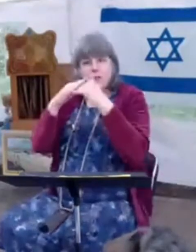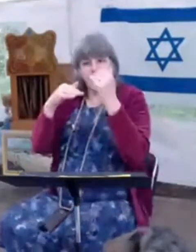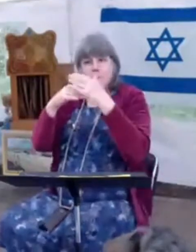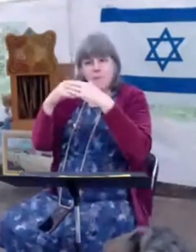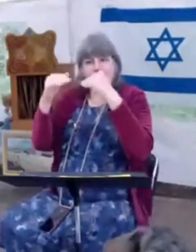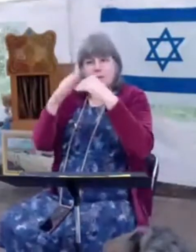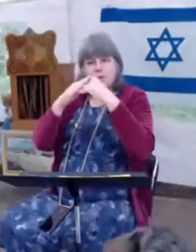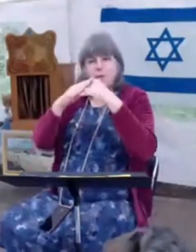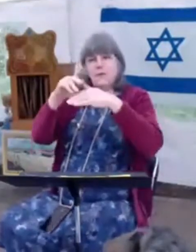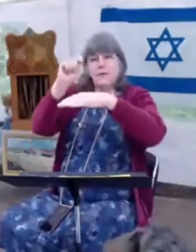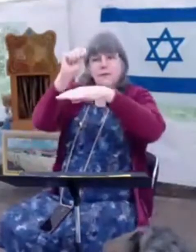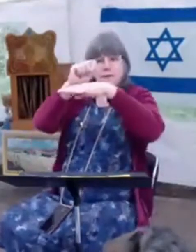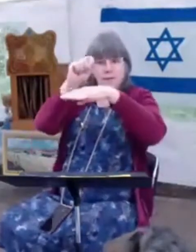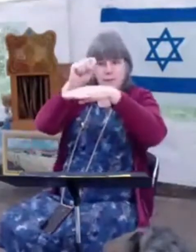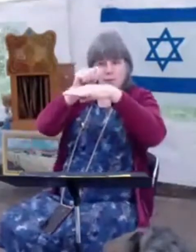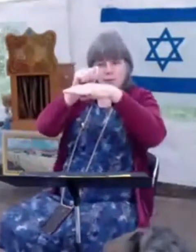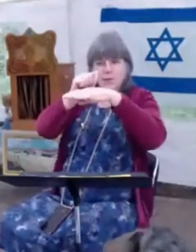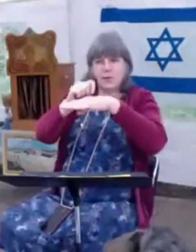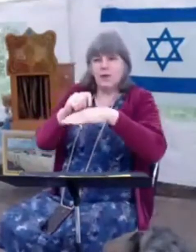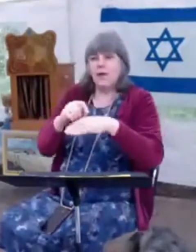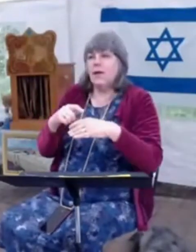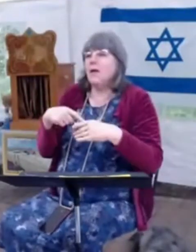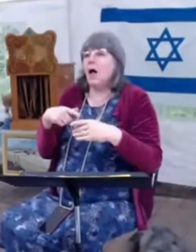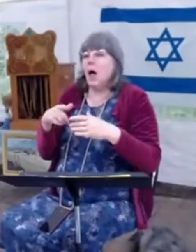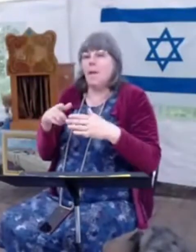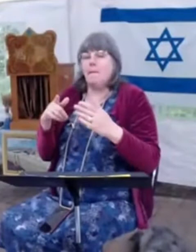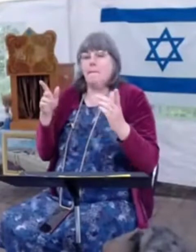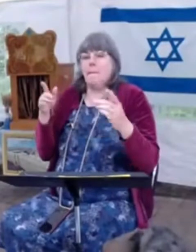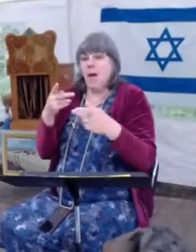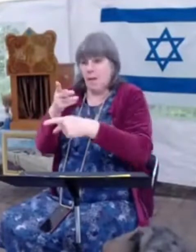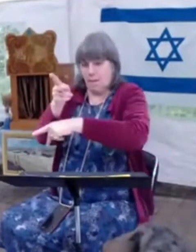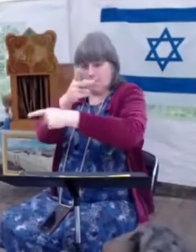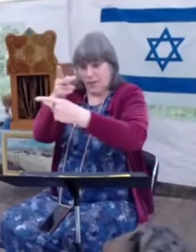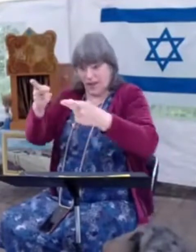people of the world could meet Hashem.